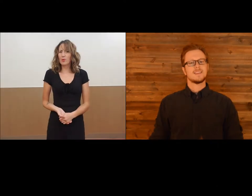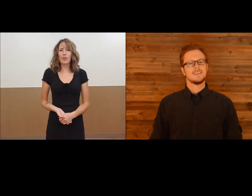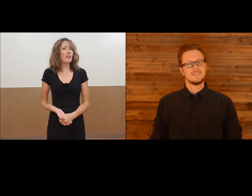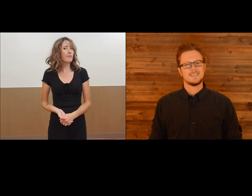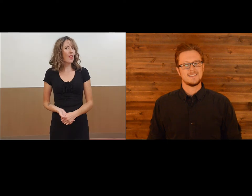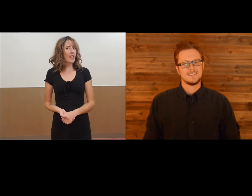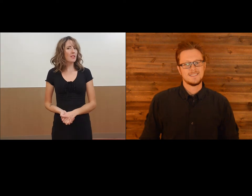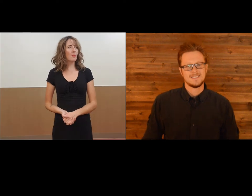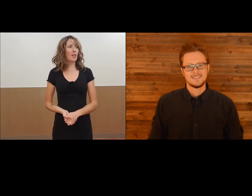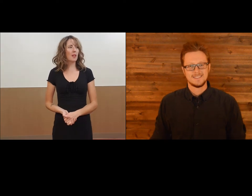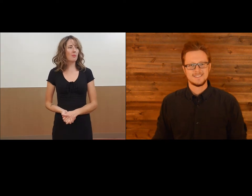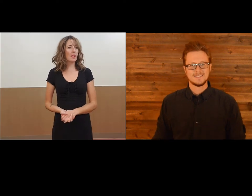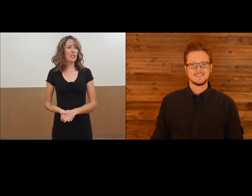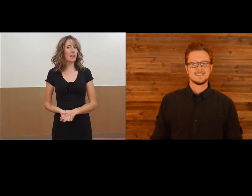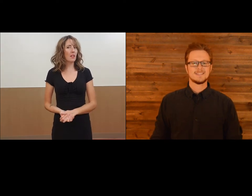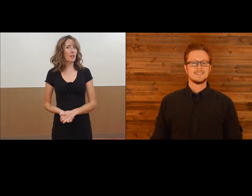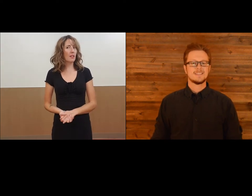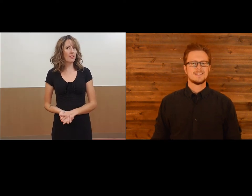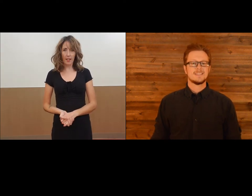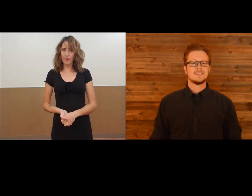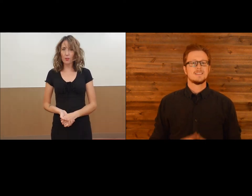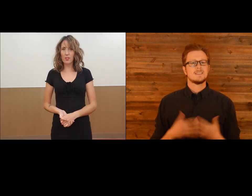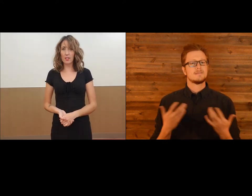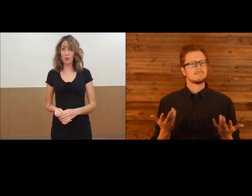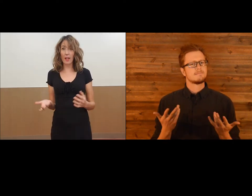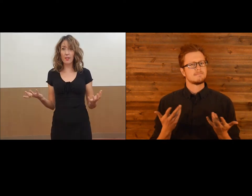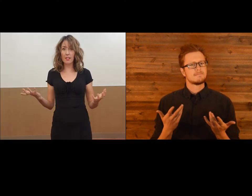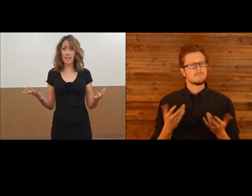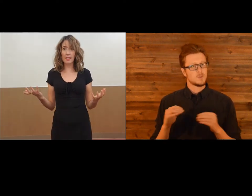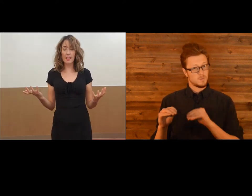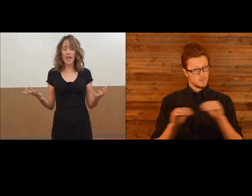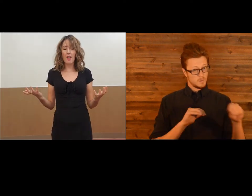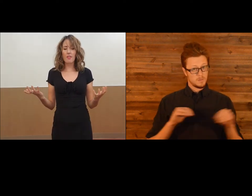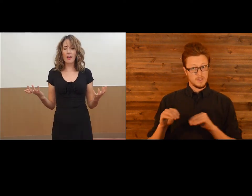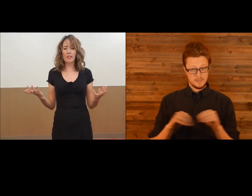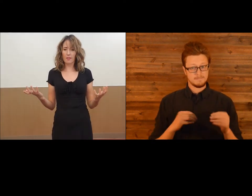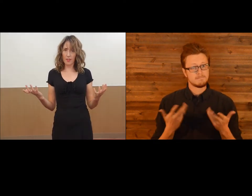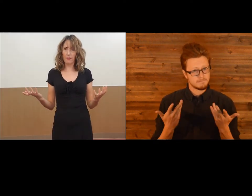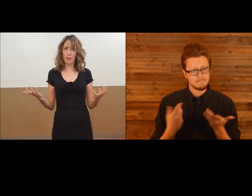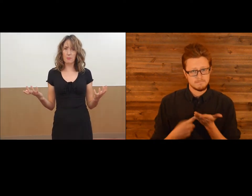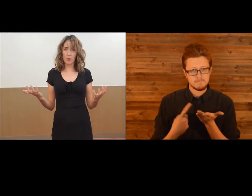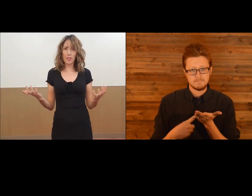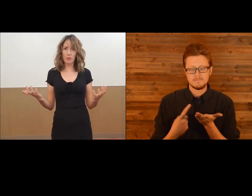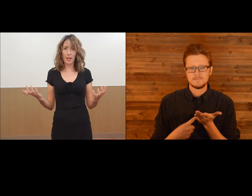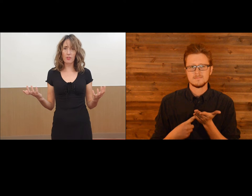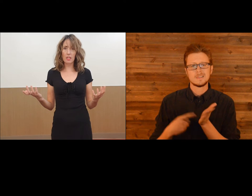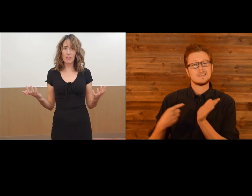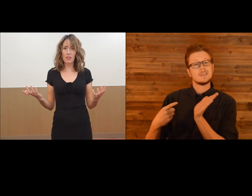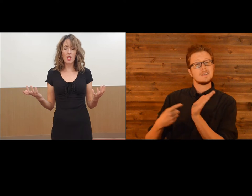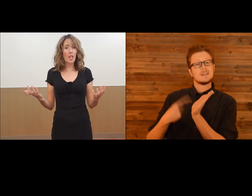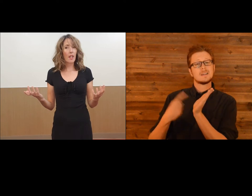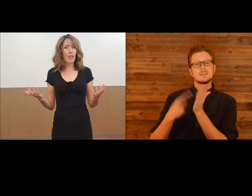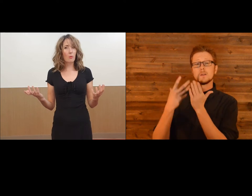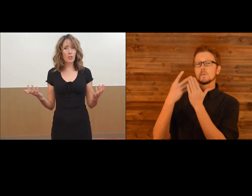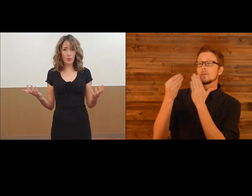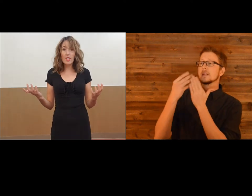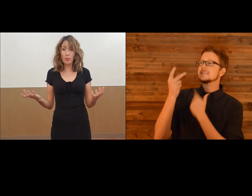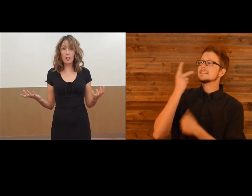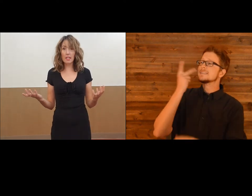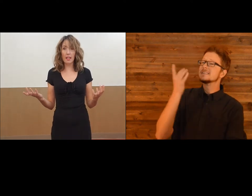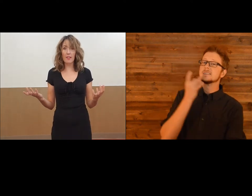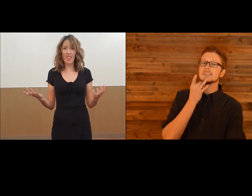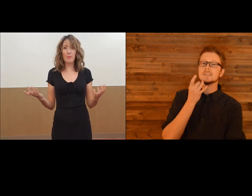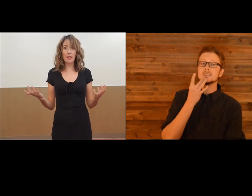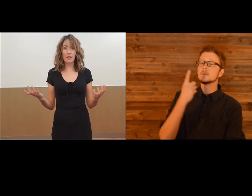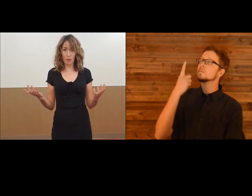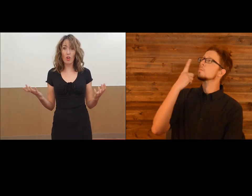Speaking of moving, sometimes in life you see traffic lights that give different moving directions. And when you see a